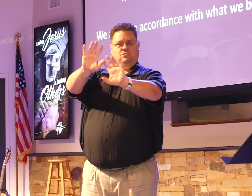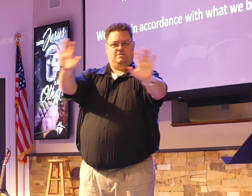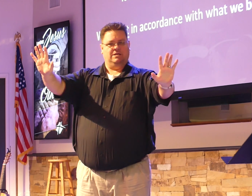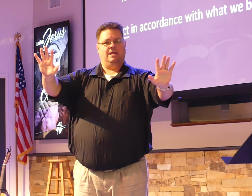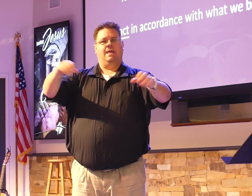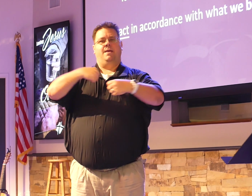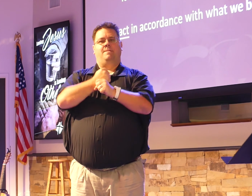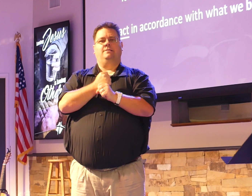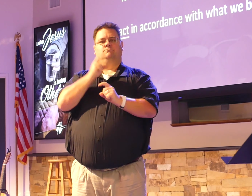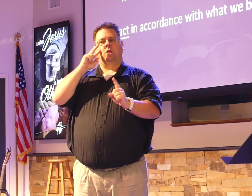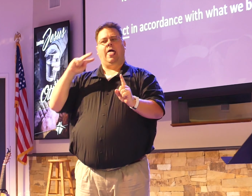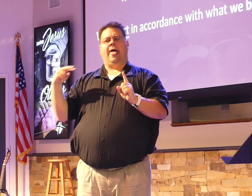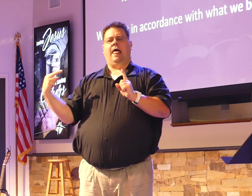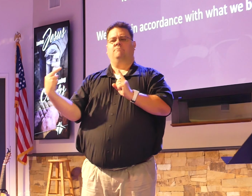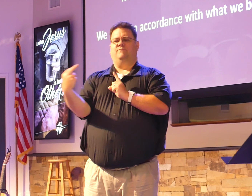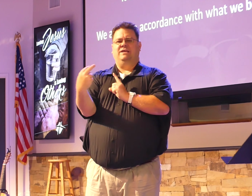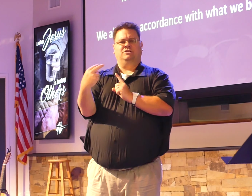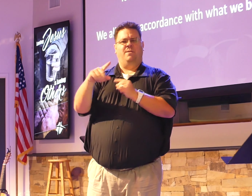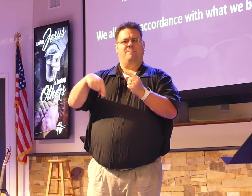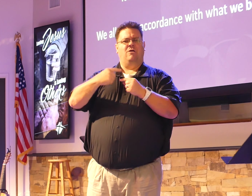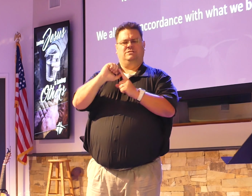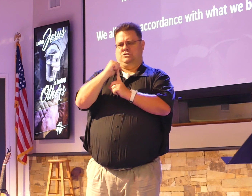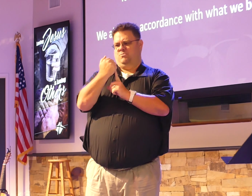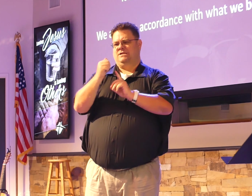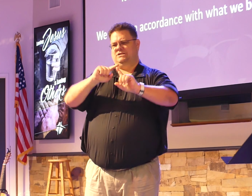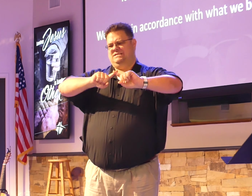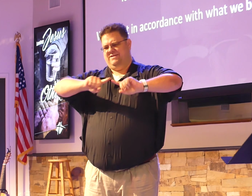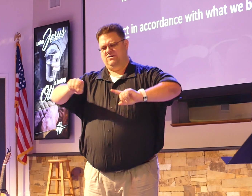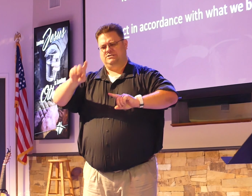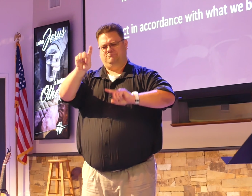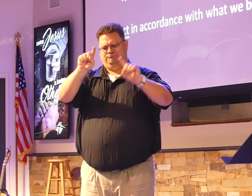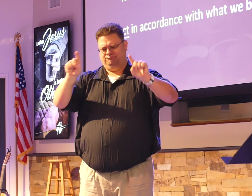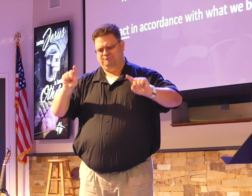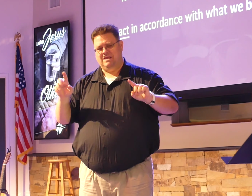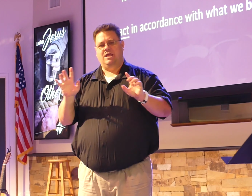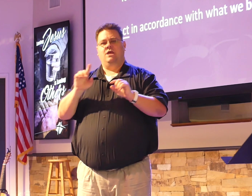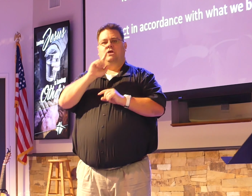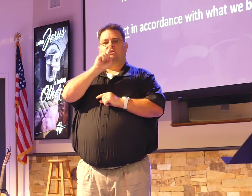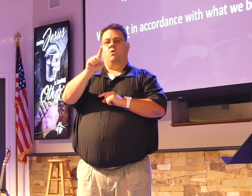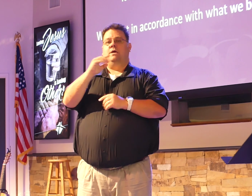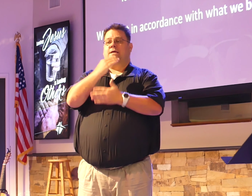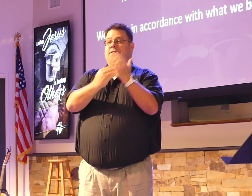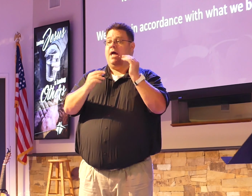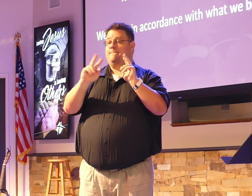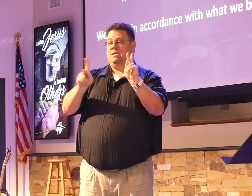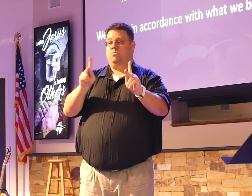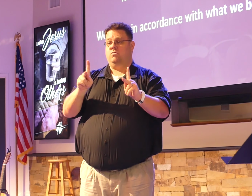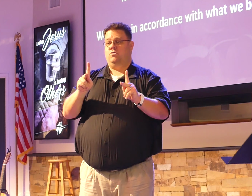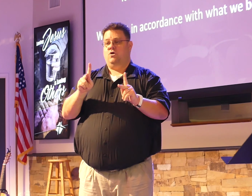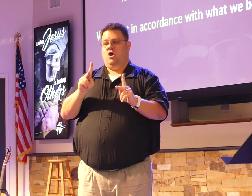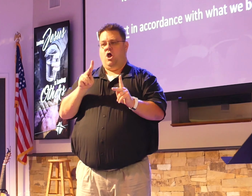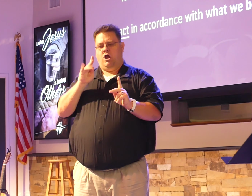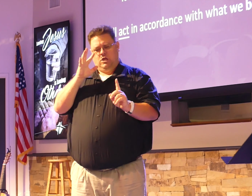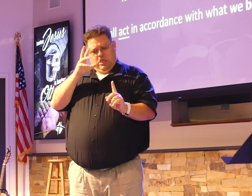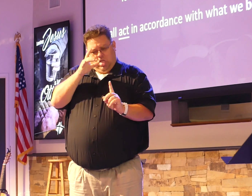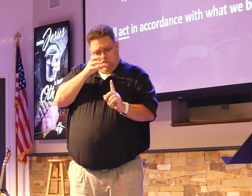observations. And I want to point out some differences. Some people are consumed with saving ways.